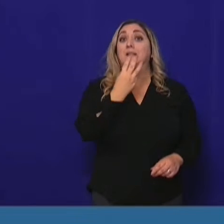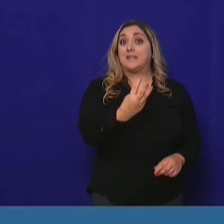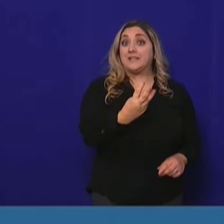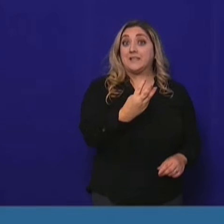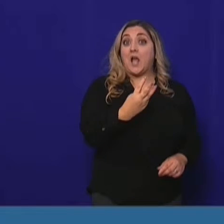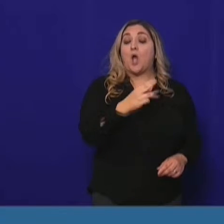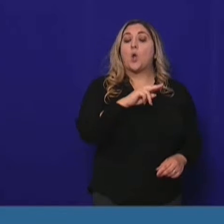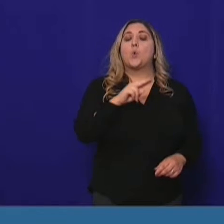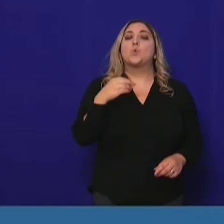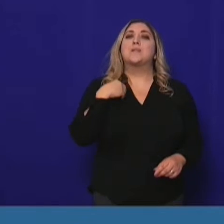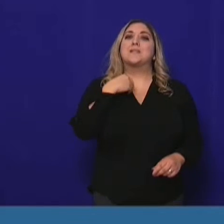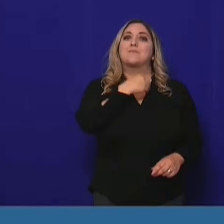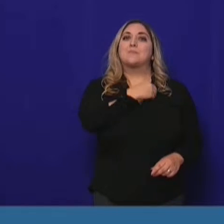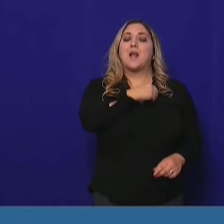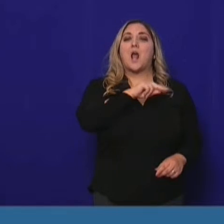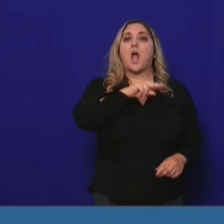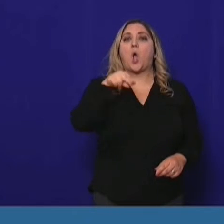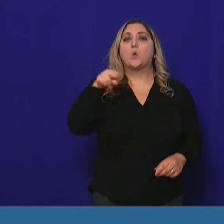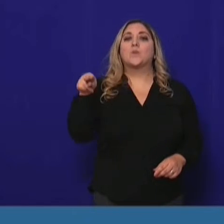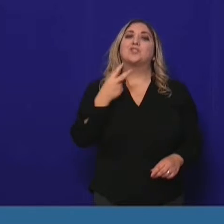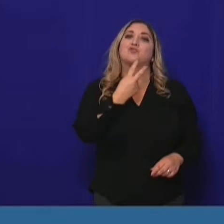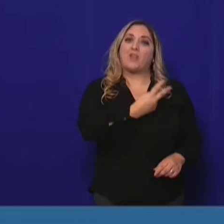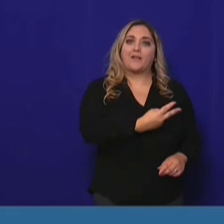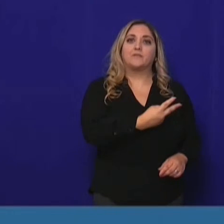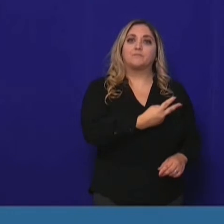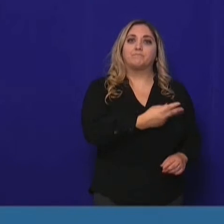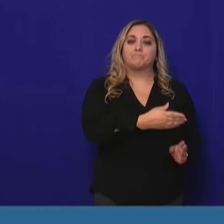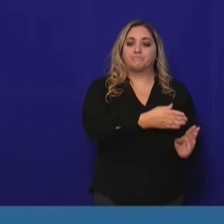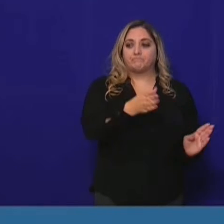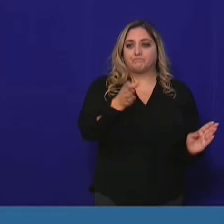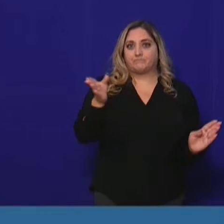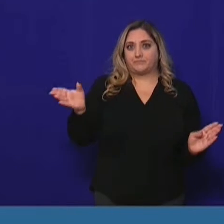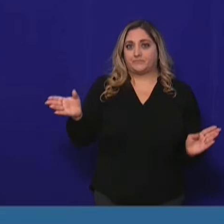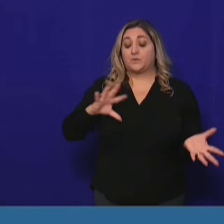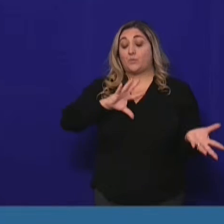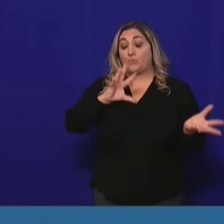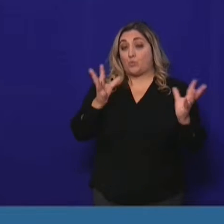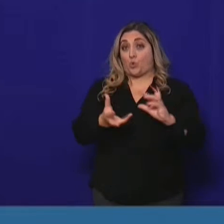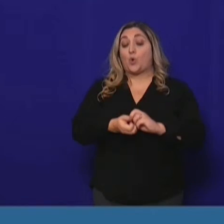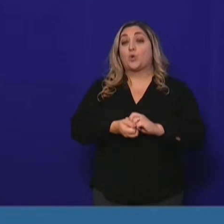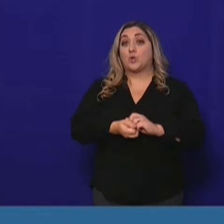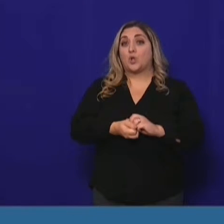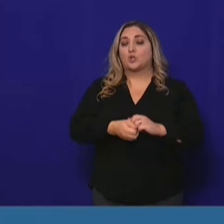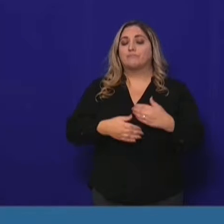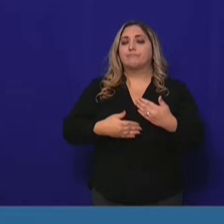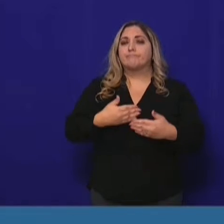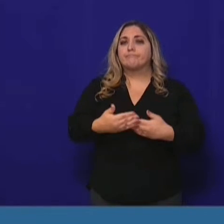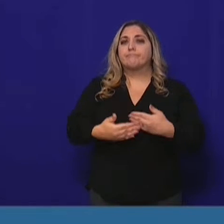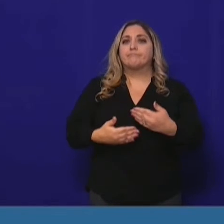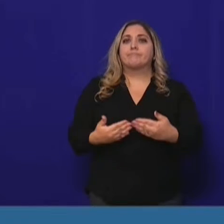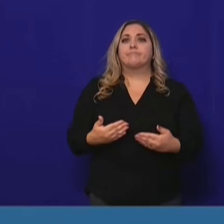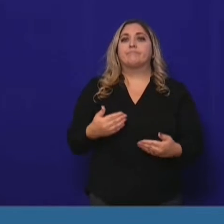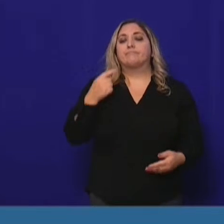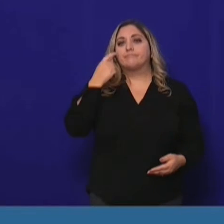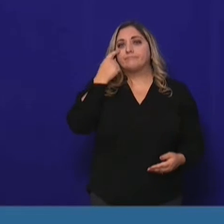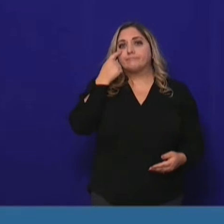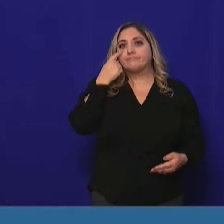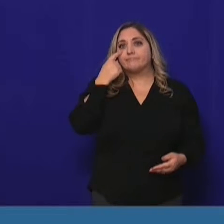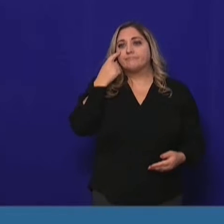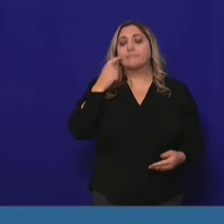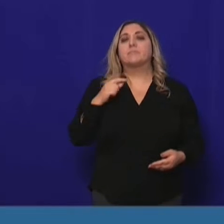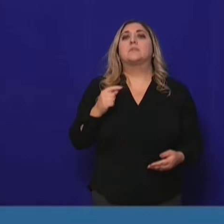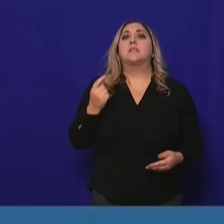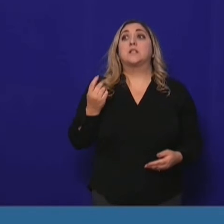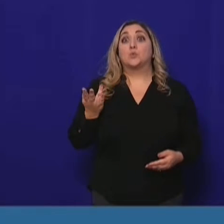l-Isptar Ġenerali ta' Għawdex għandna 2 każijiet. Il-total ta' każijiet bħalma jkun mistenni li huwa